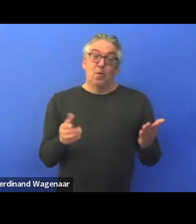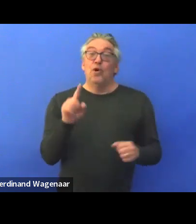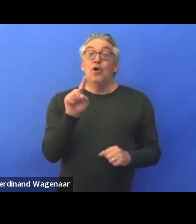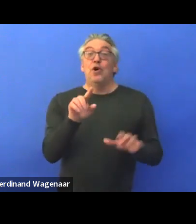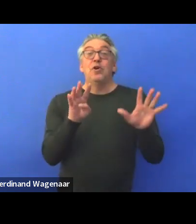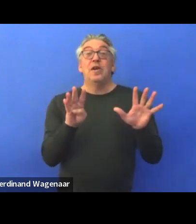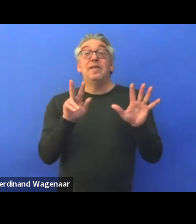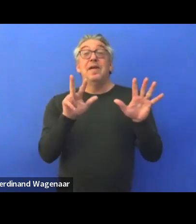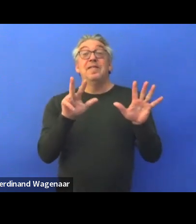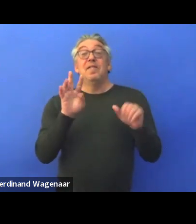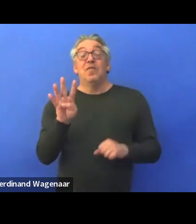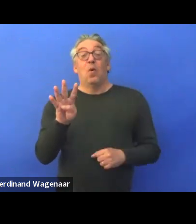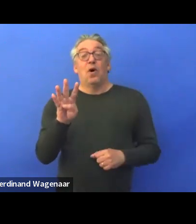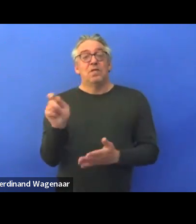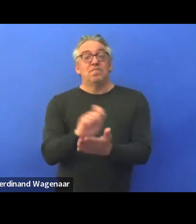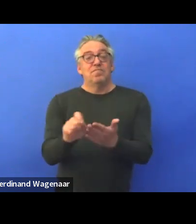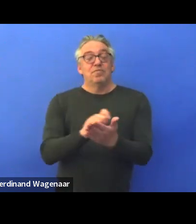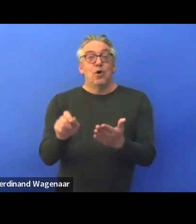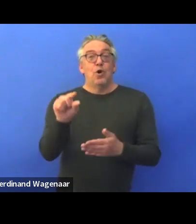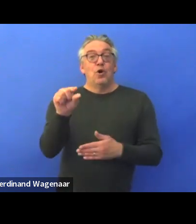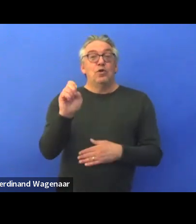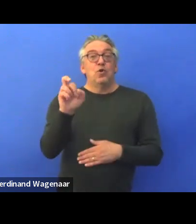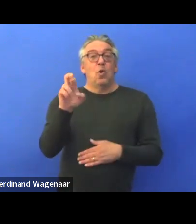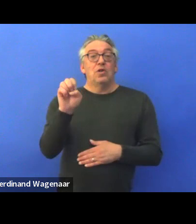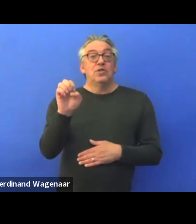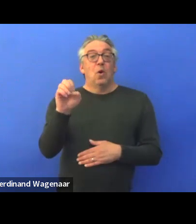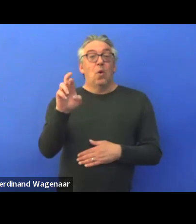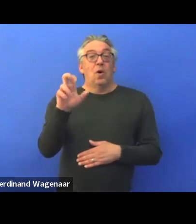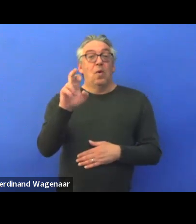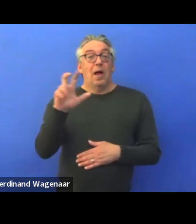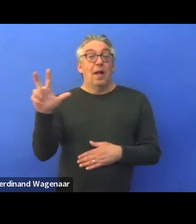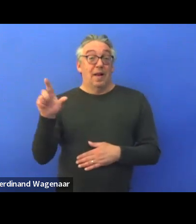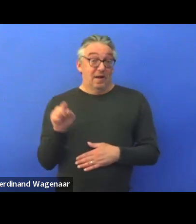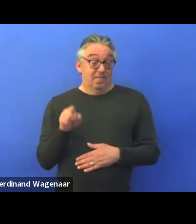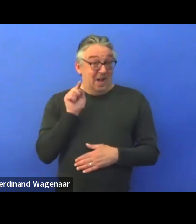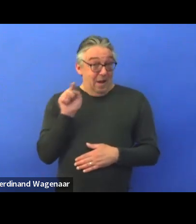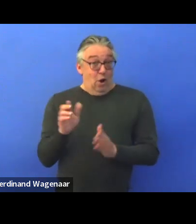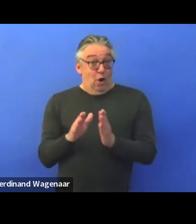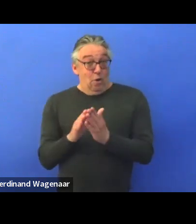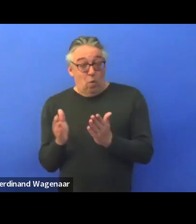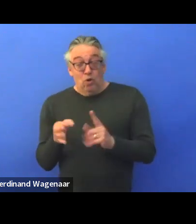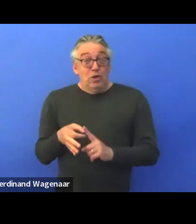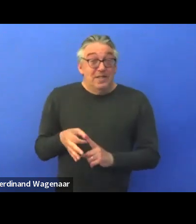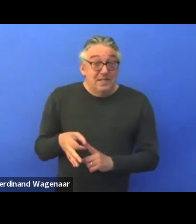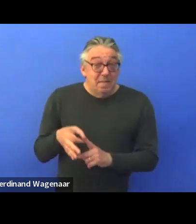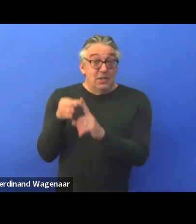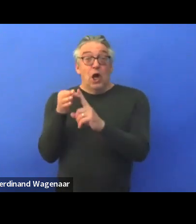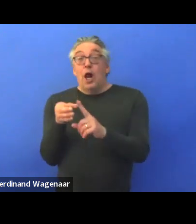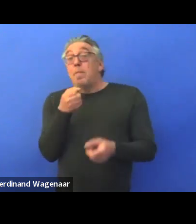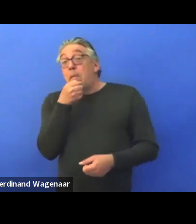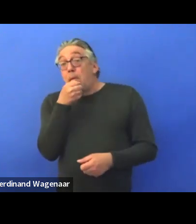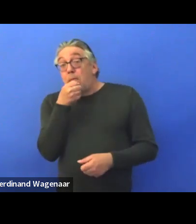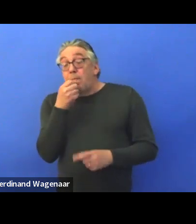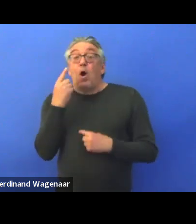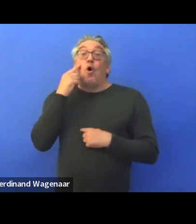So she's enjoying a book, but it's a book that's been made specially available for people with print disabilities. And this is